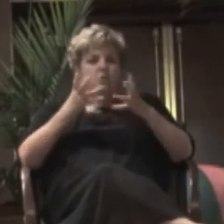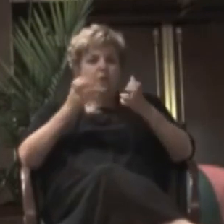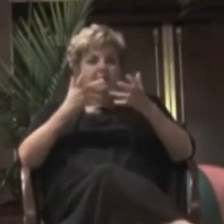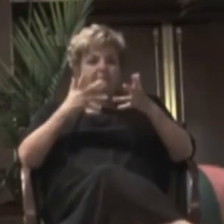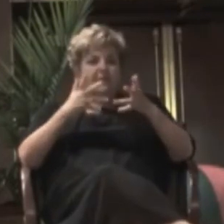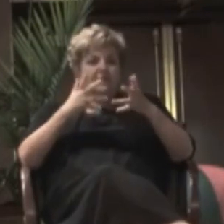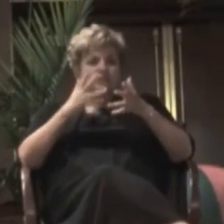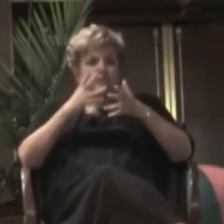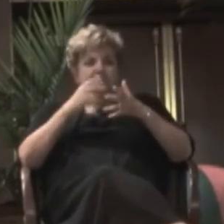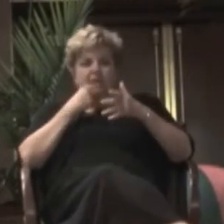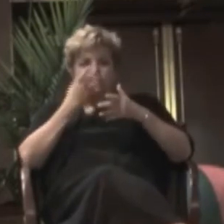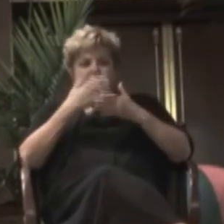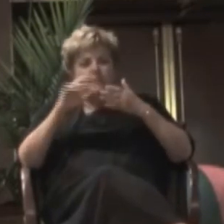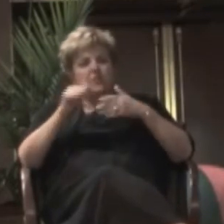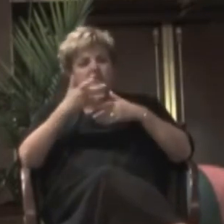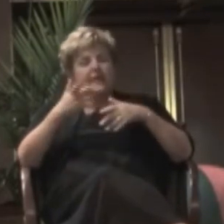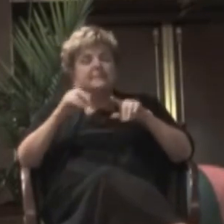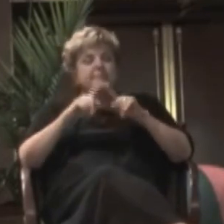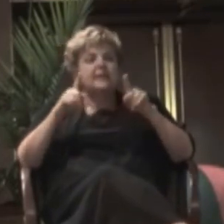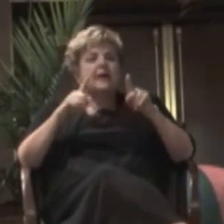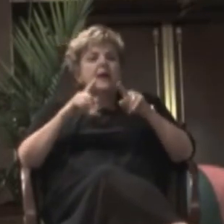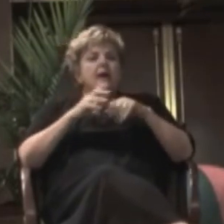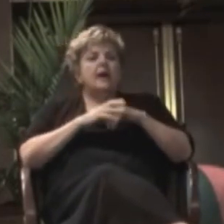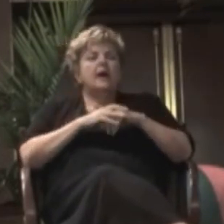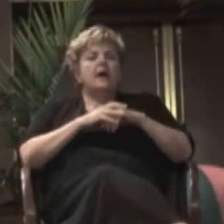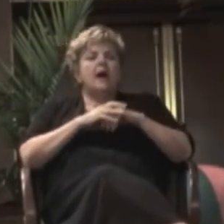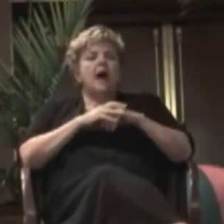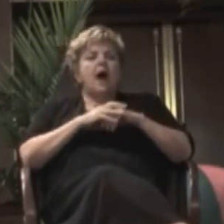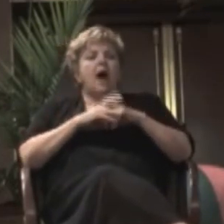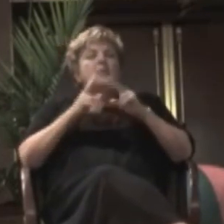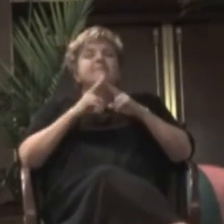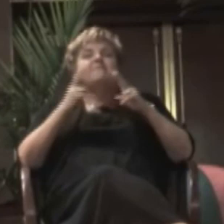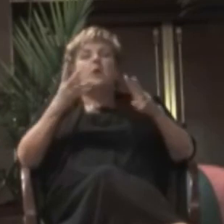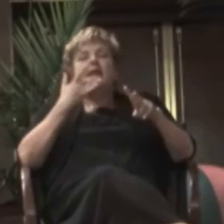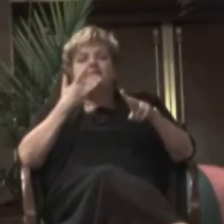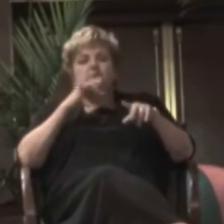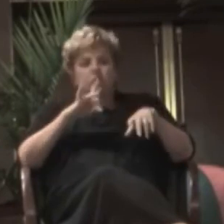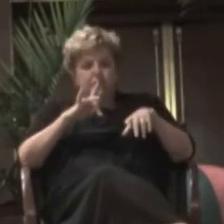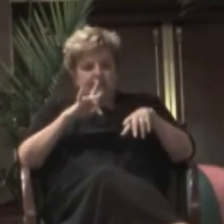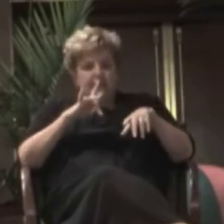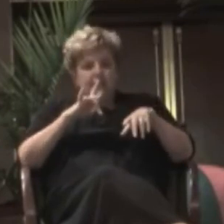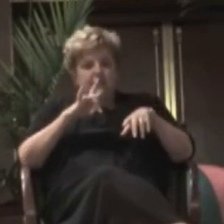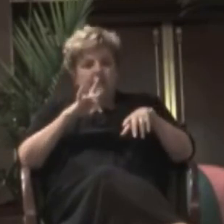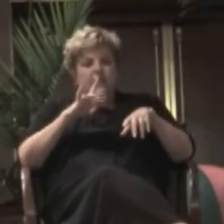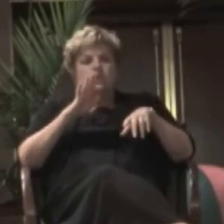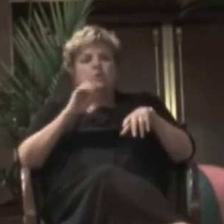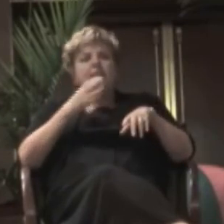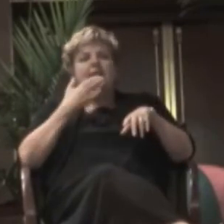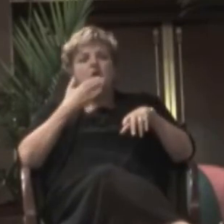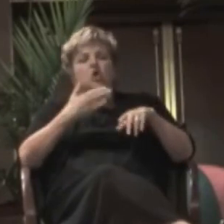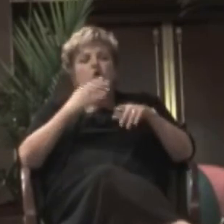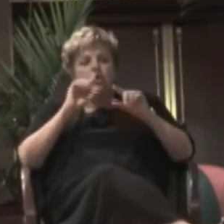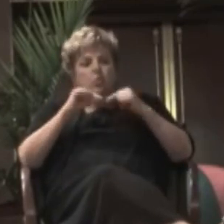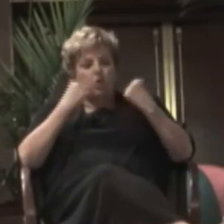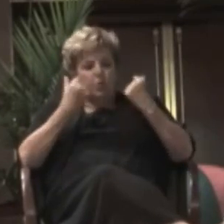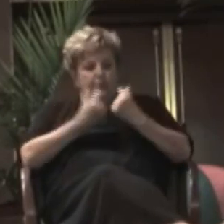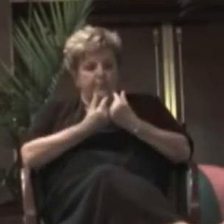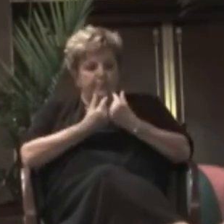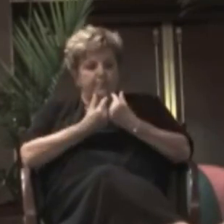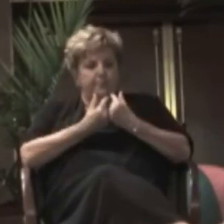very fortunate to be in a good, solid group. We were a group that was serious about steps. Now, there's some notion that back in those good